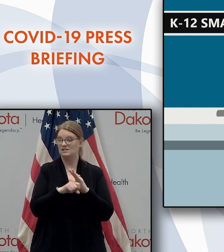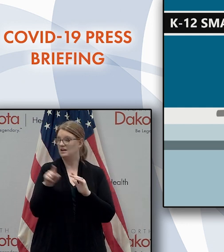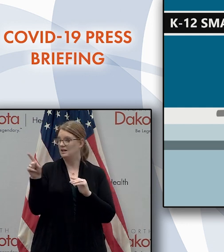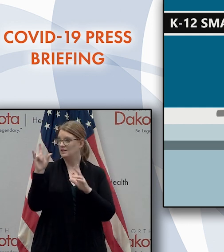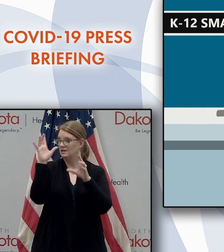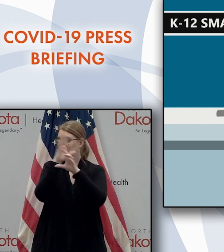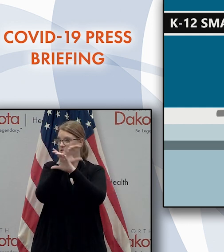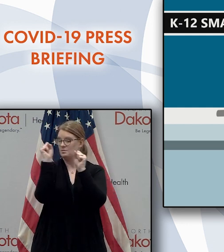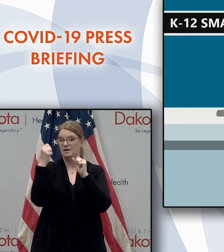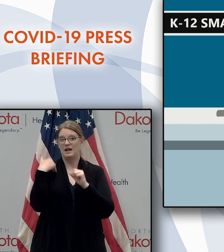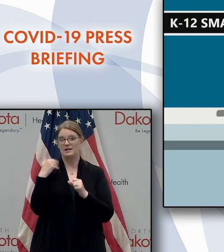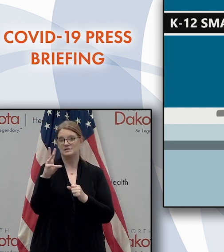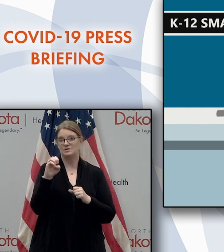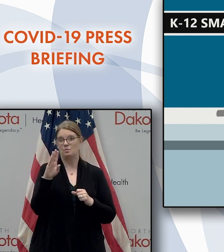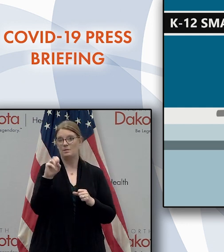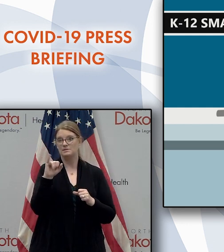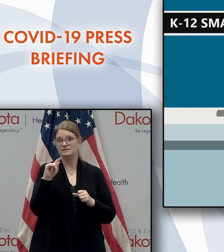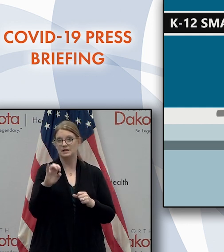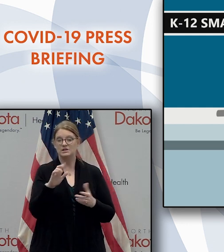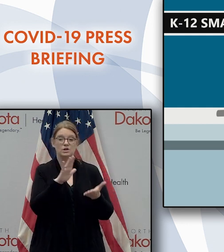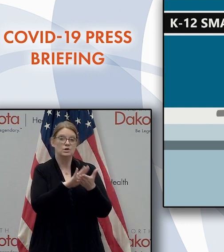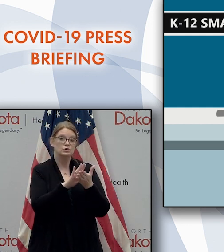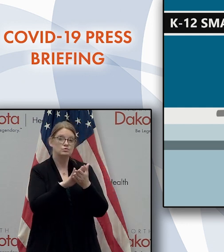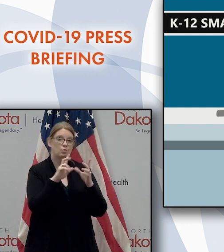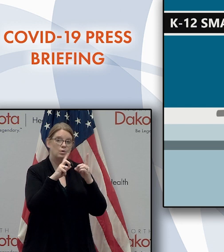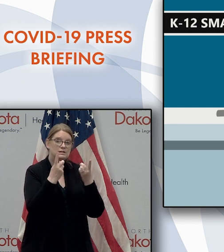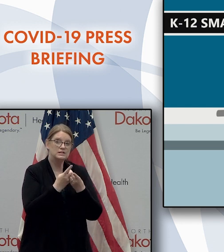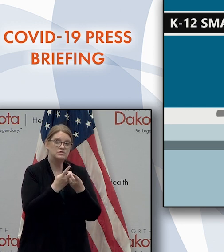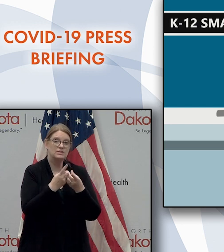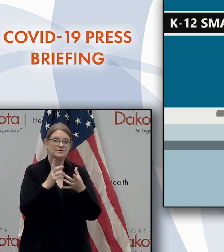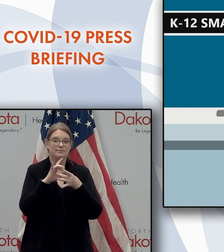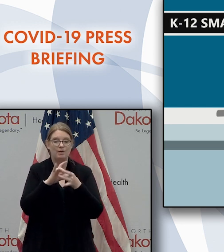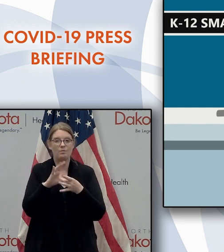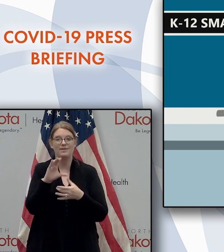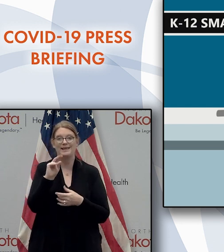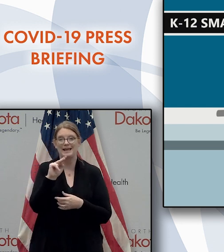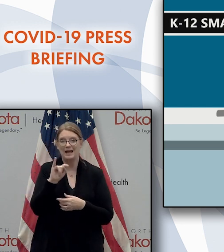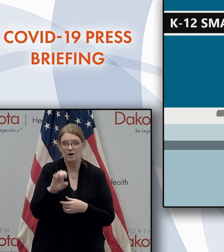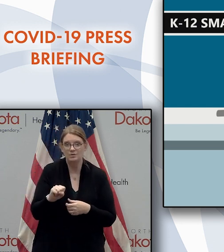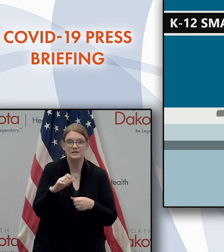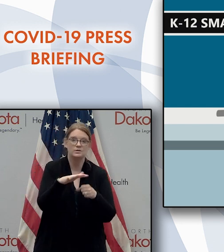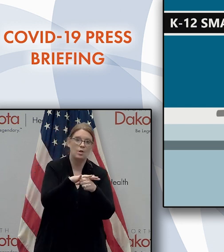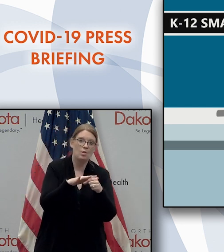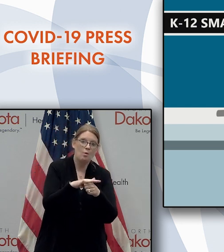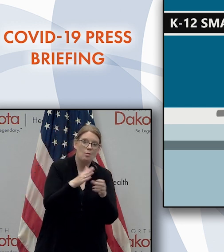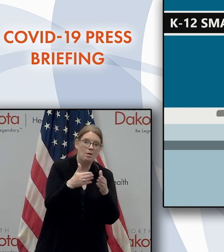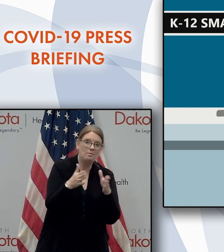her website, when we take a look at school districts overlaid by counties, overlaid by local public